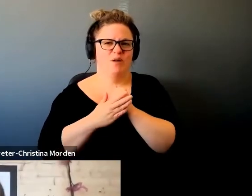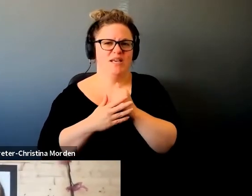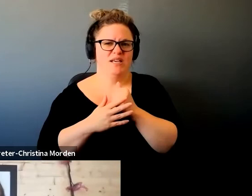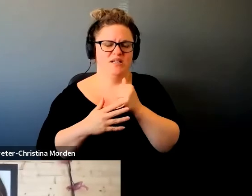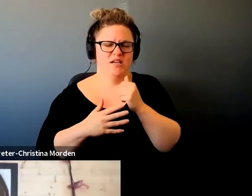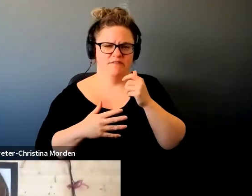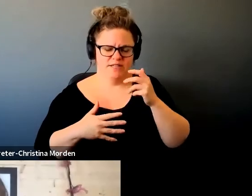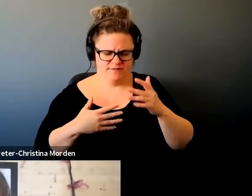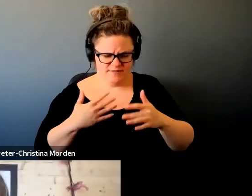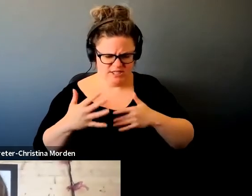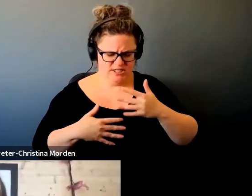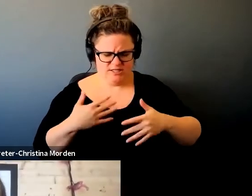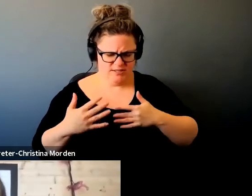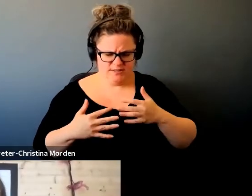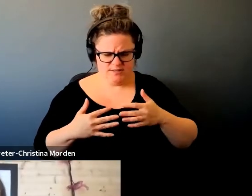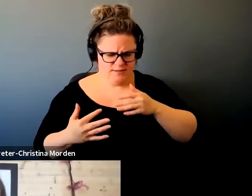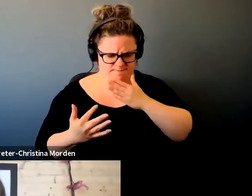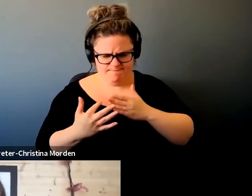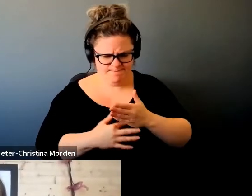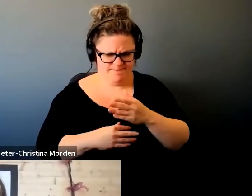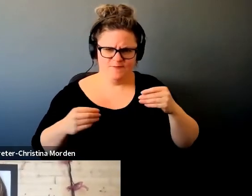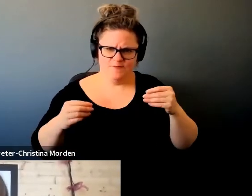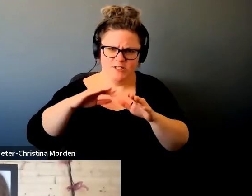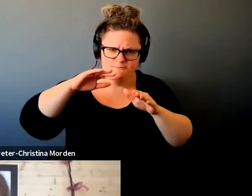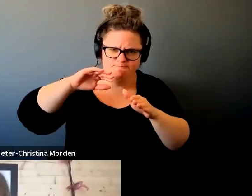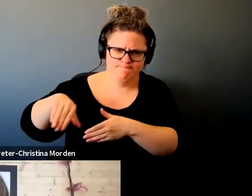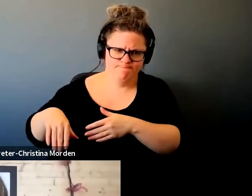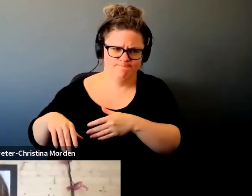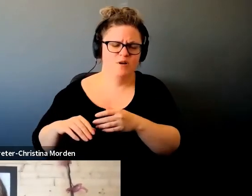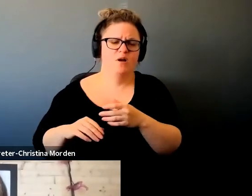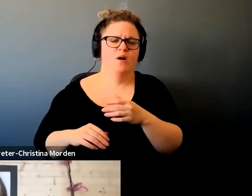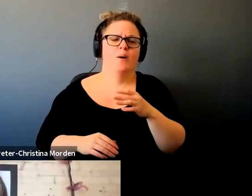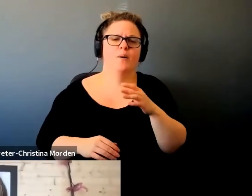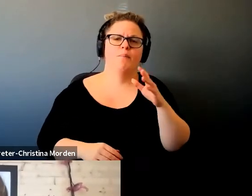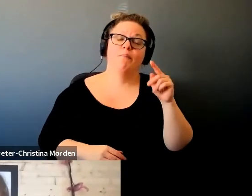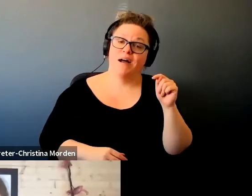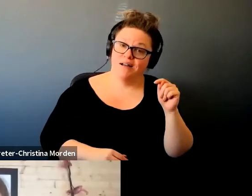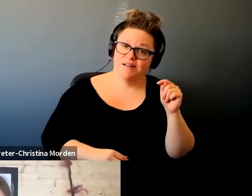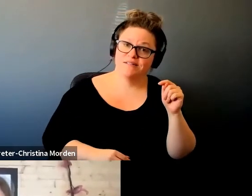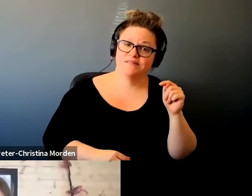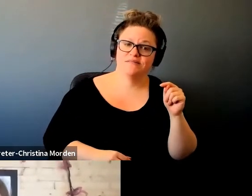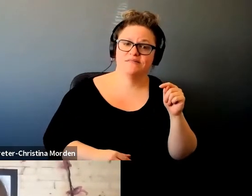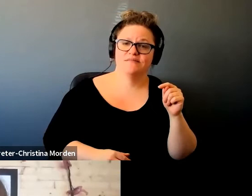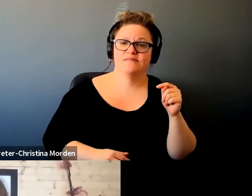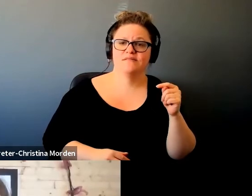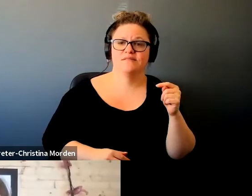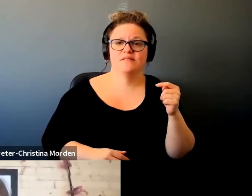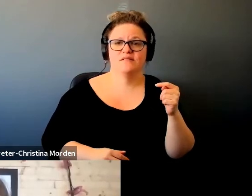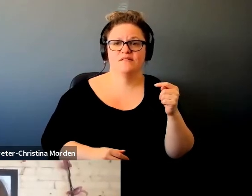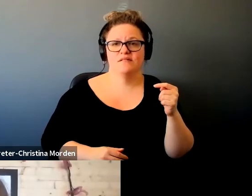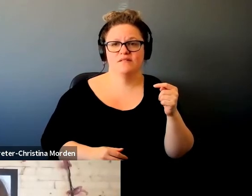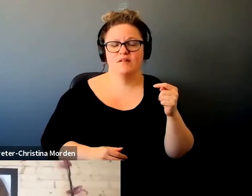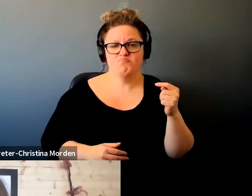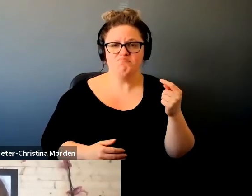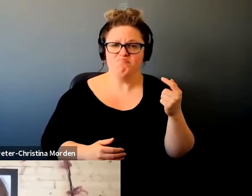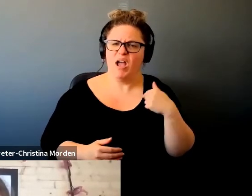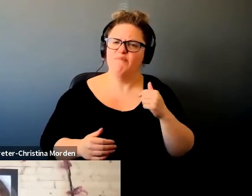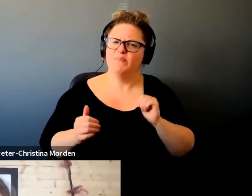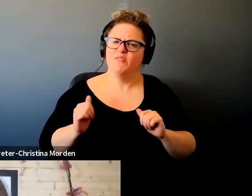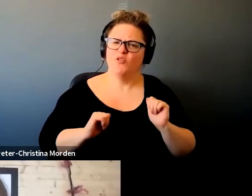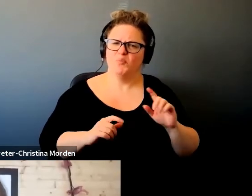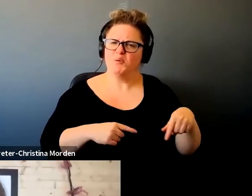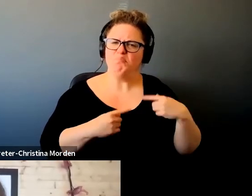fear. But usually now that I have been performing long enough